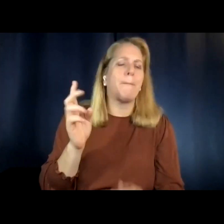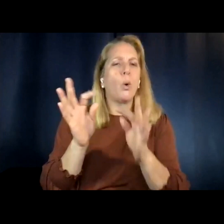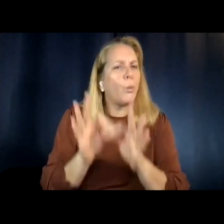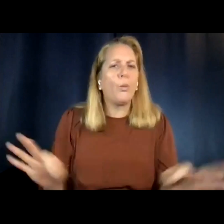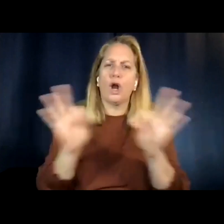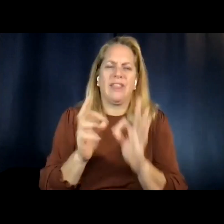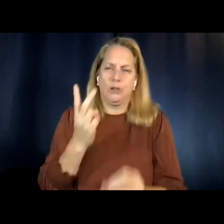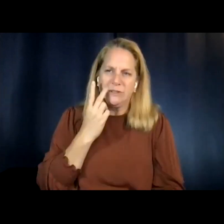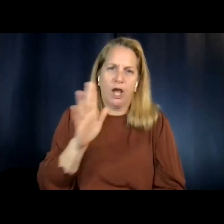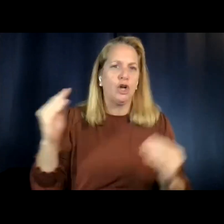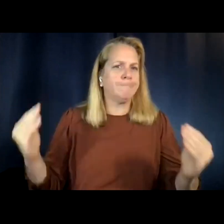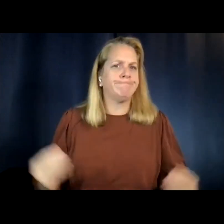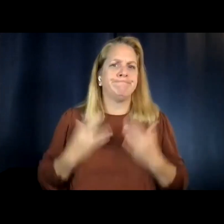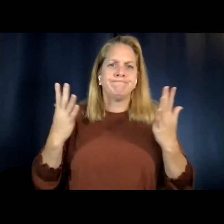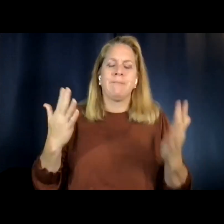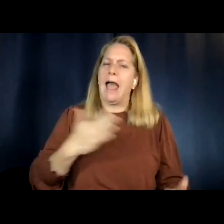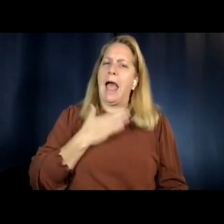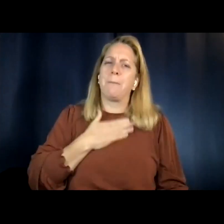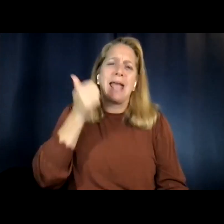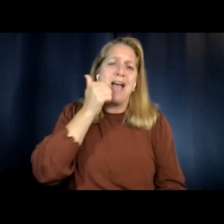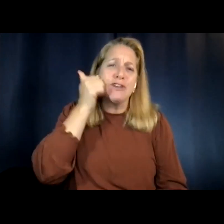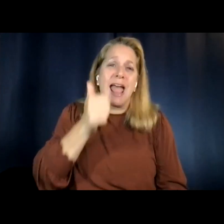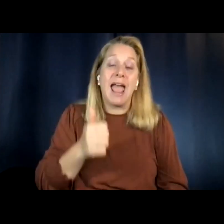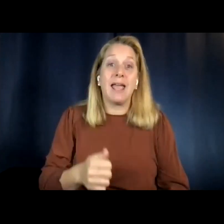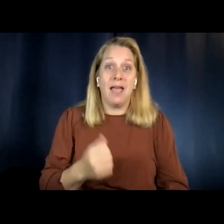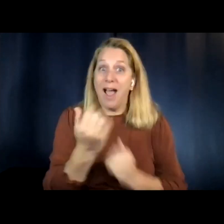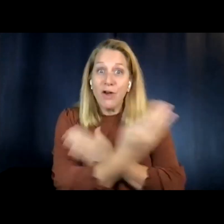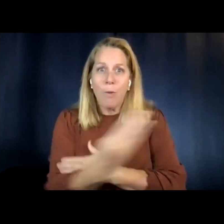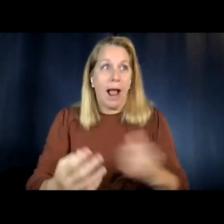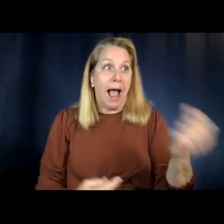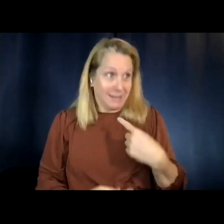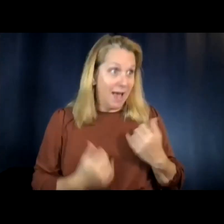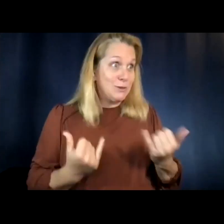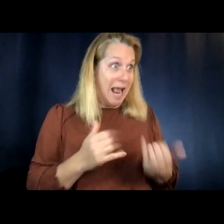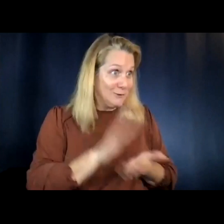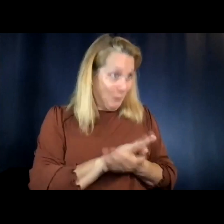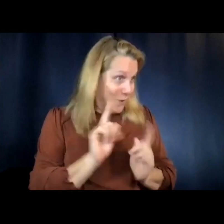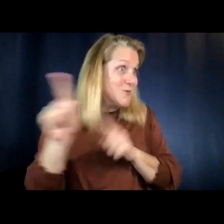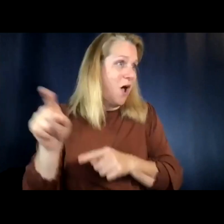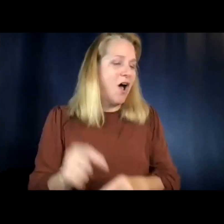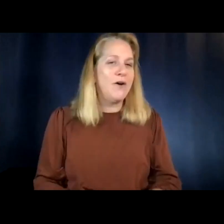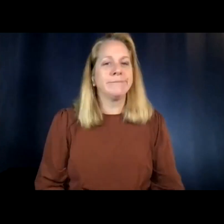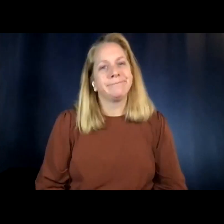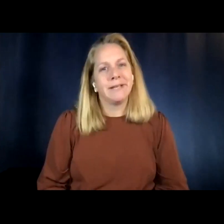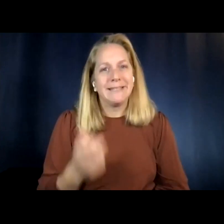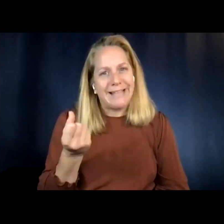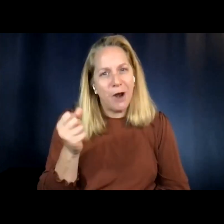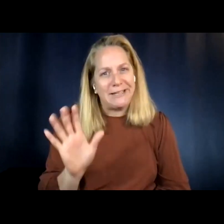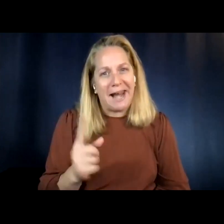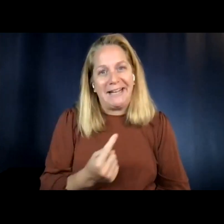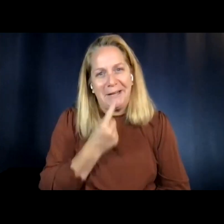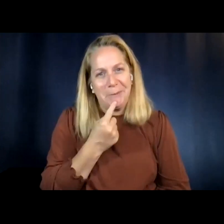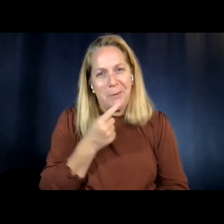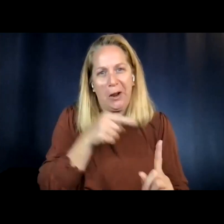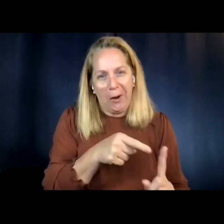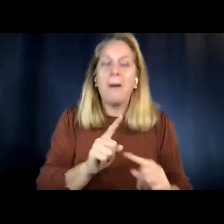she is every day. And every morning she's asking, is it a school day today? And we disappoint her on the weekends, but she loves it.